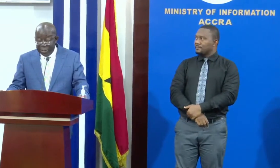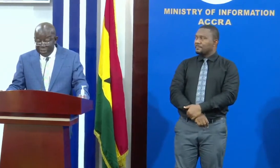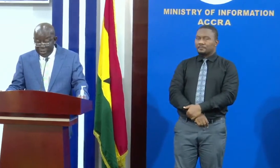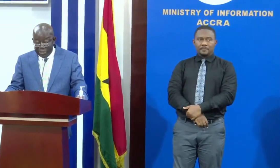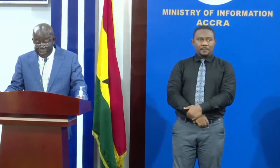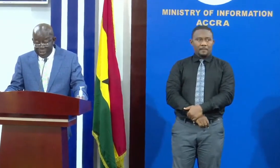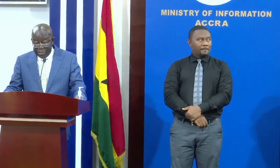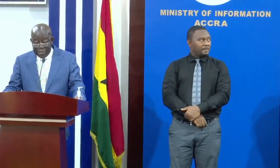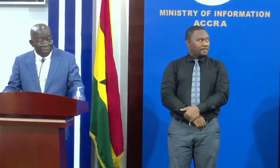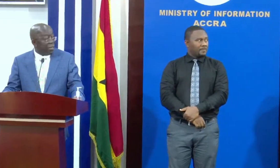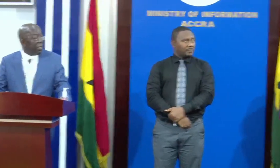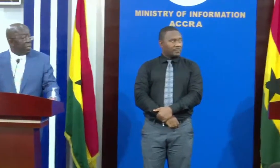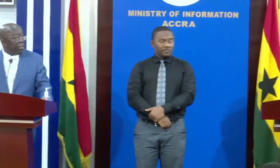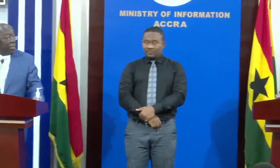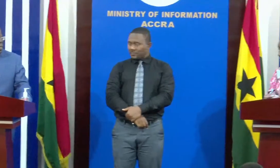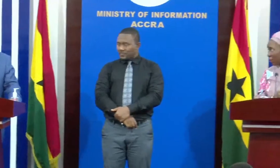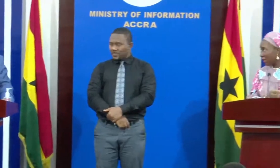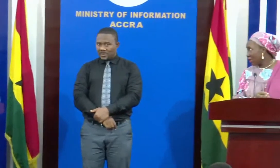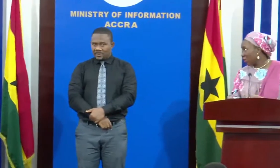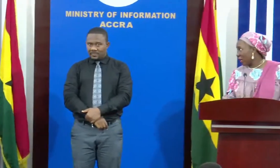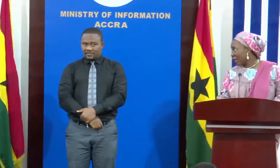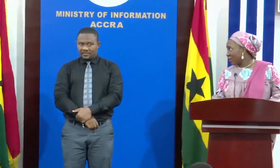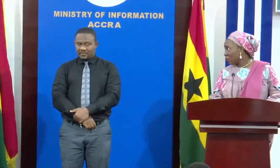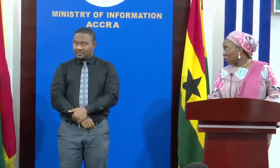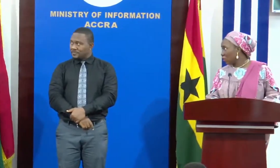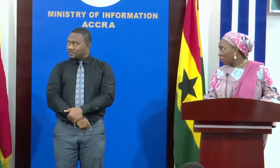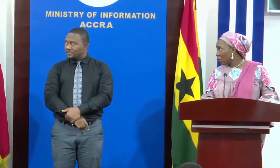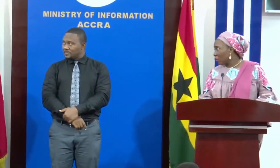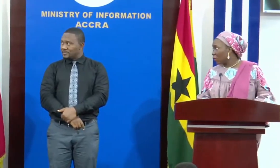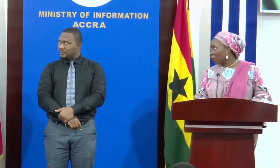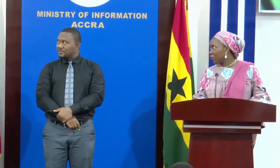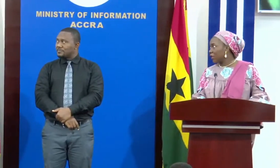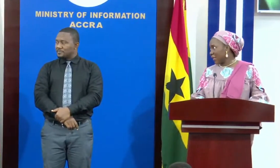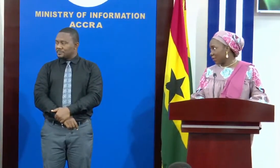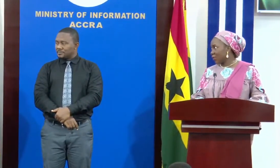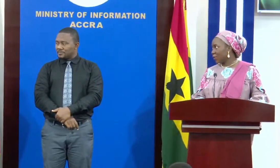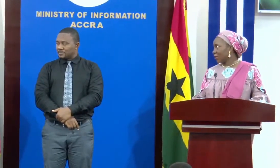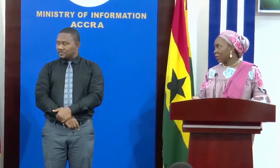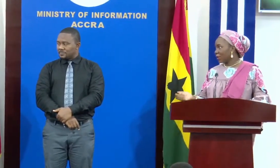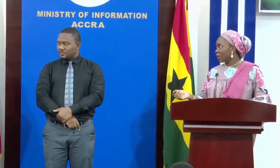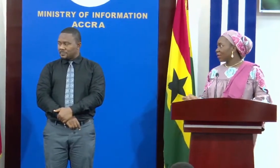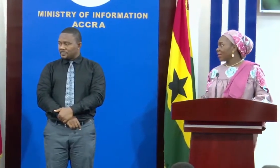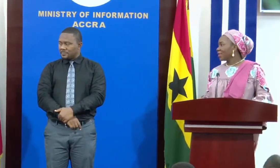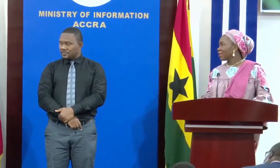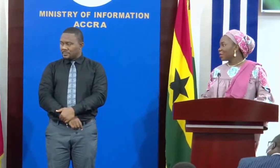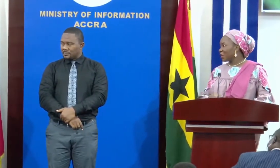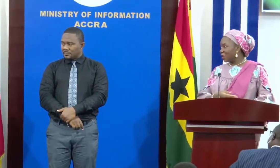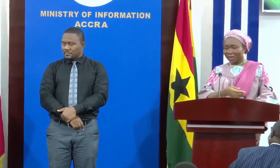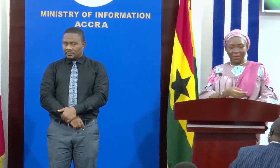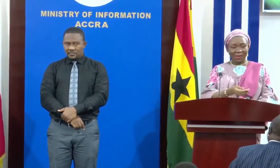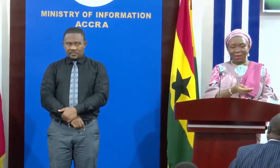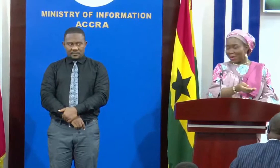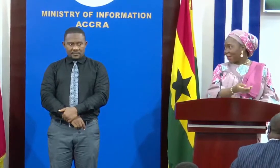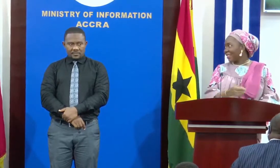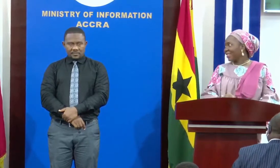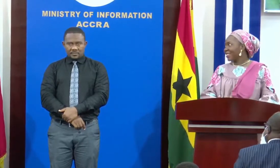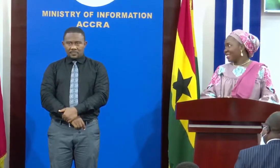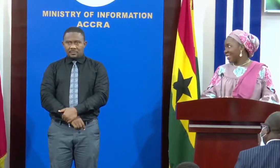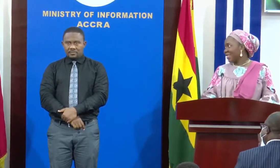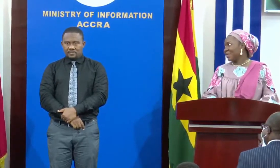Yes. Please, you may resume your seat. A few questions were asked to Prof. Yes, so maybe I'll seed off